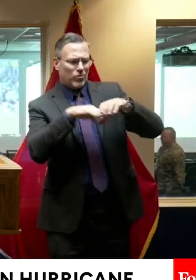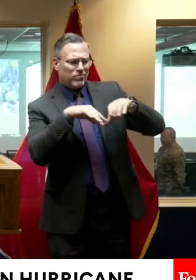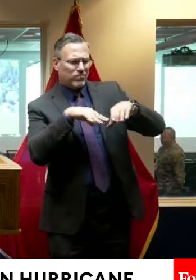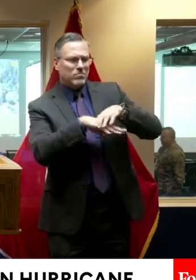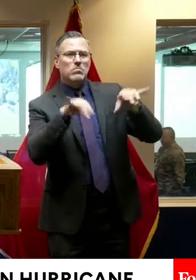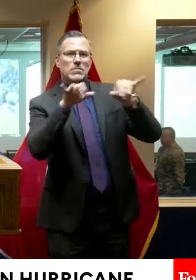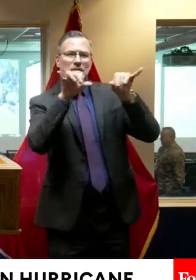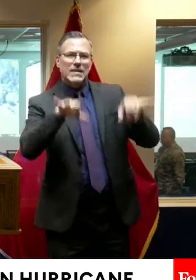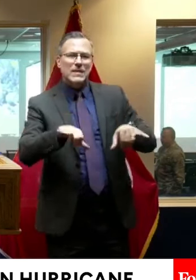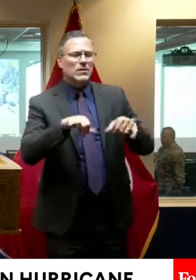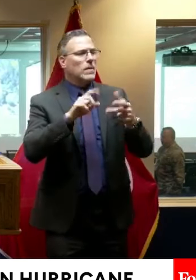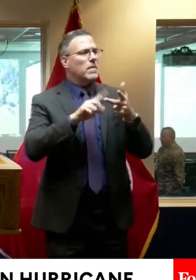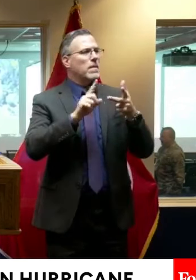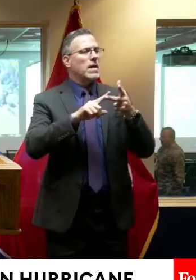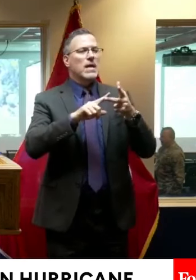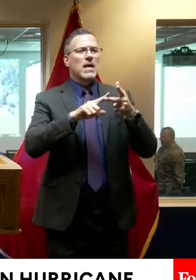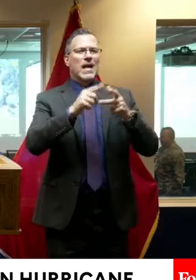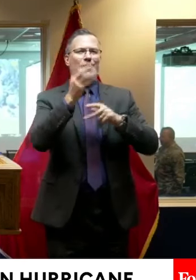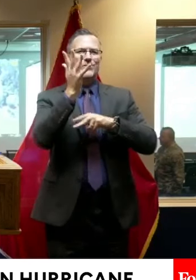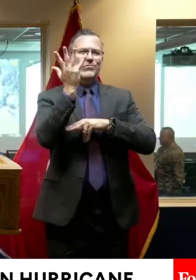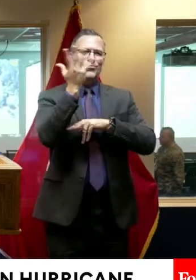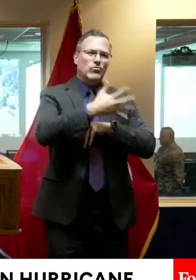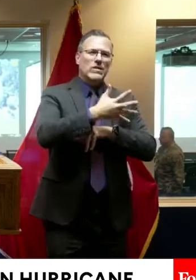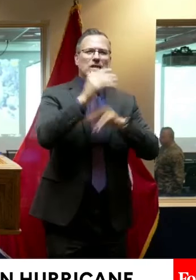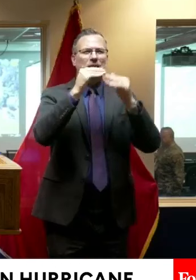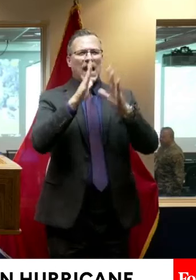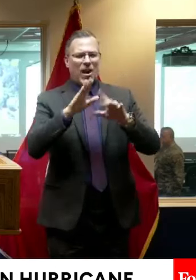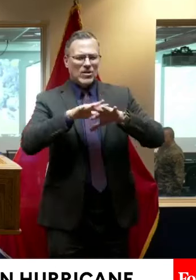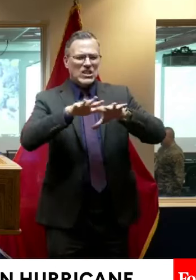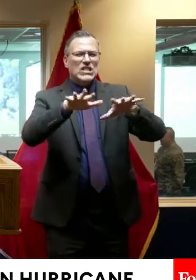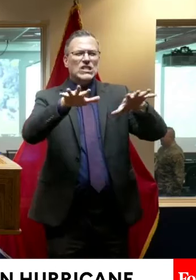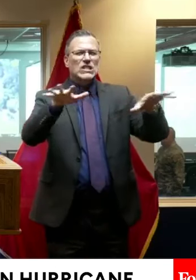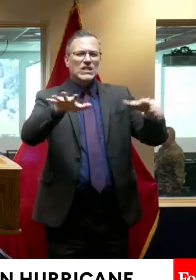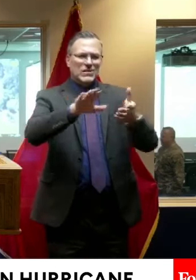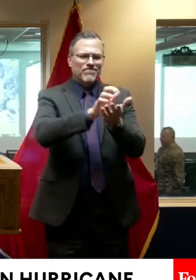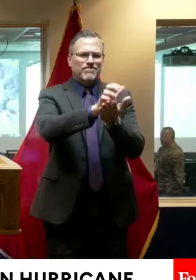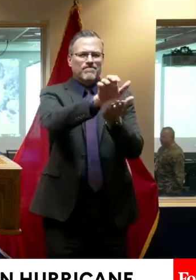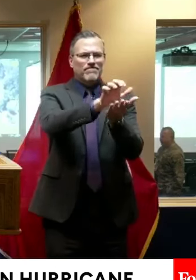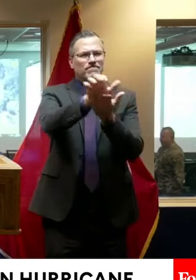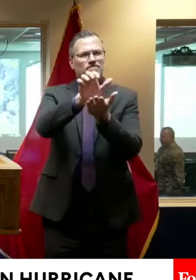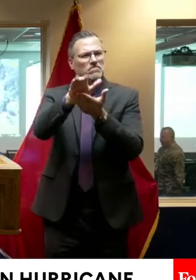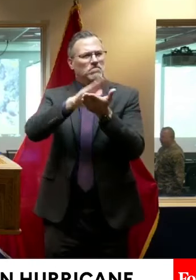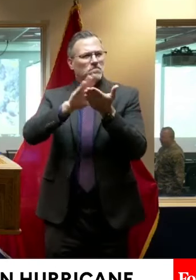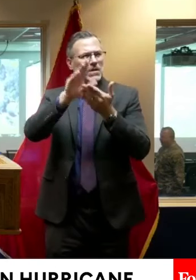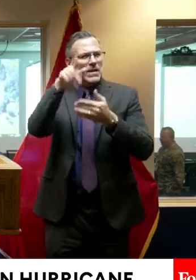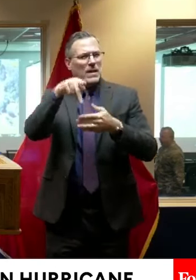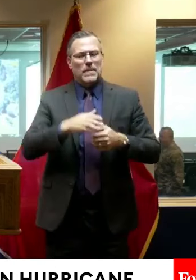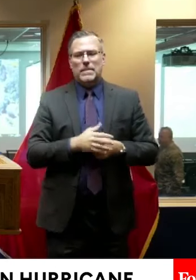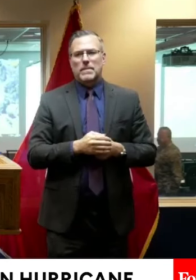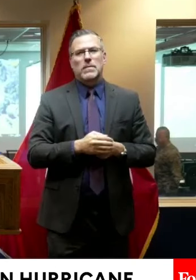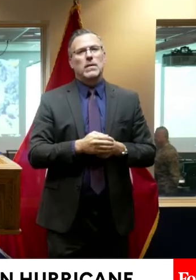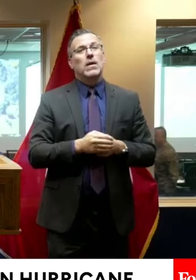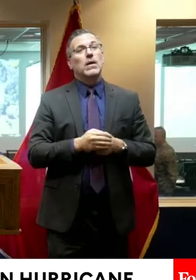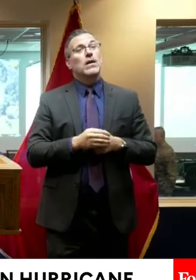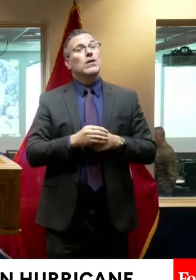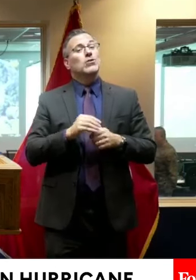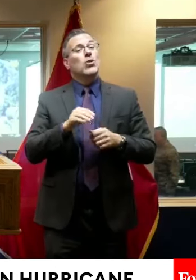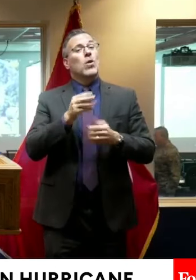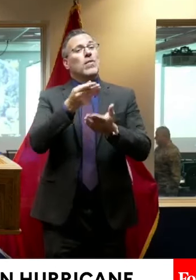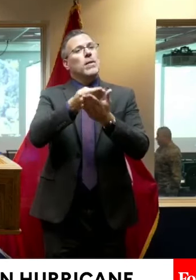dangerous debris removal. The health and well-being of the community is the primary focus